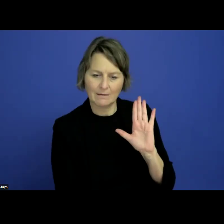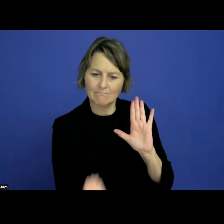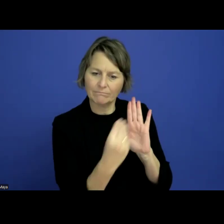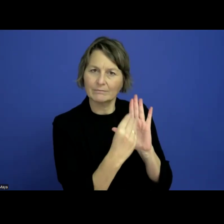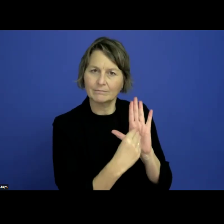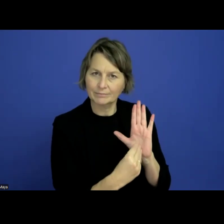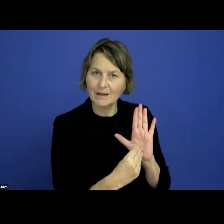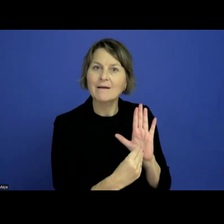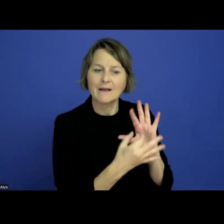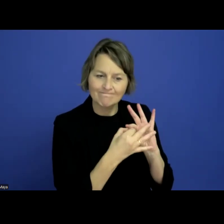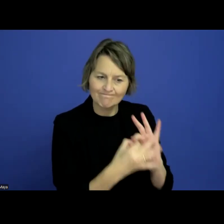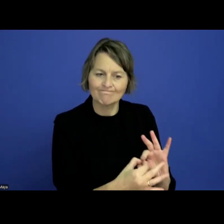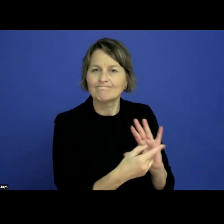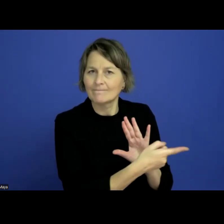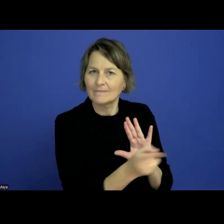those needs.